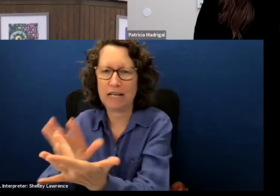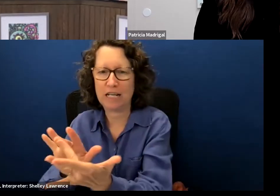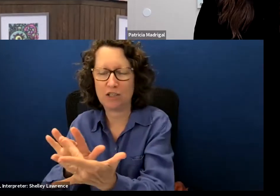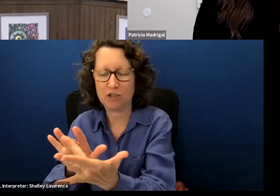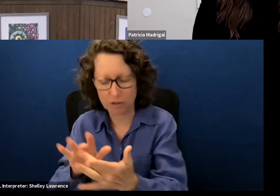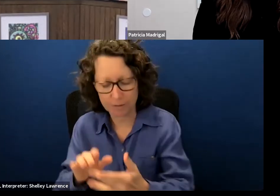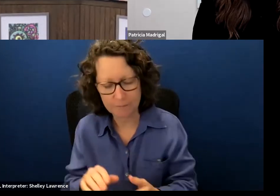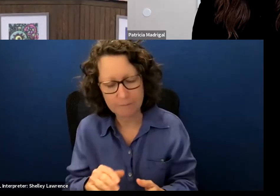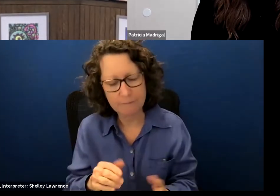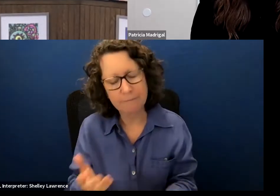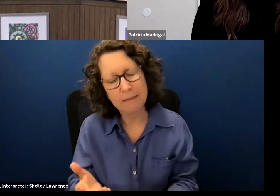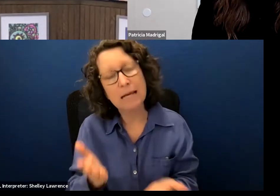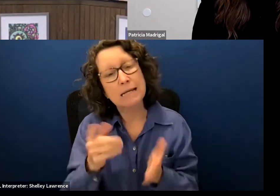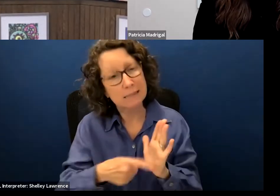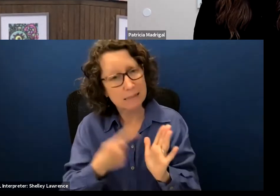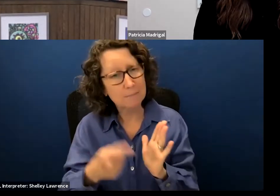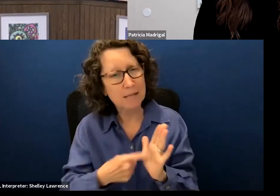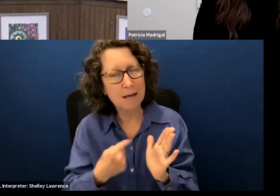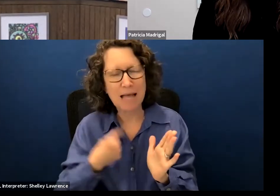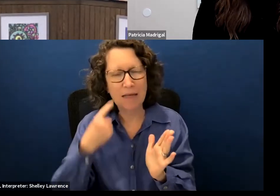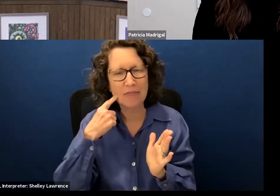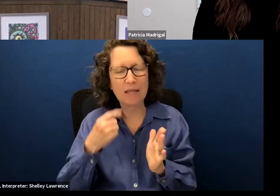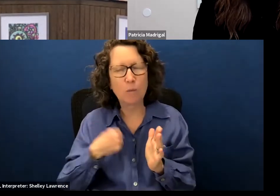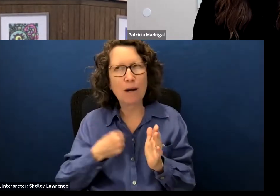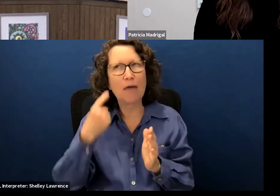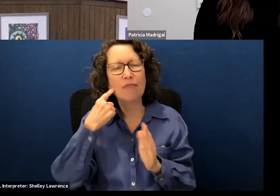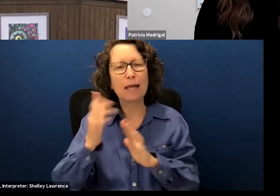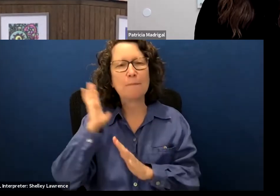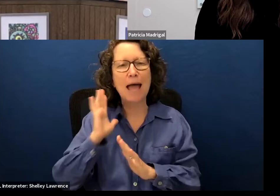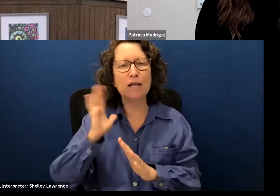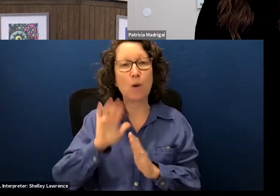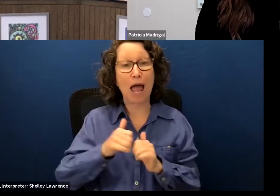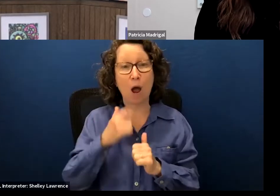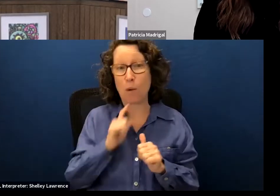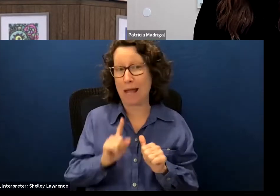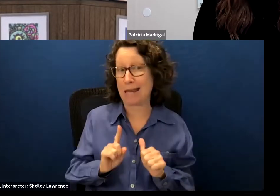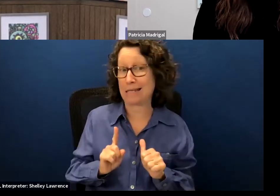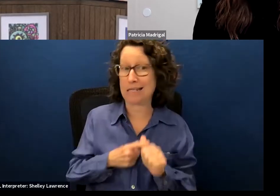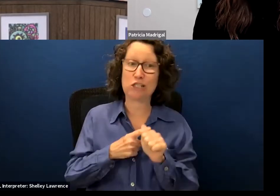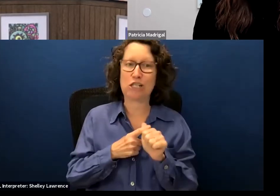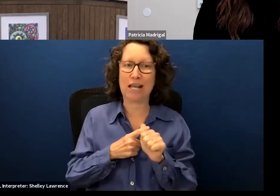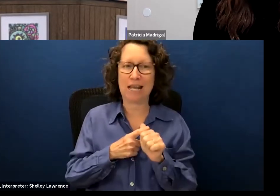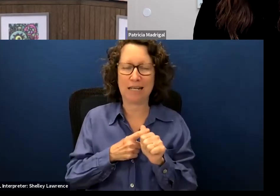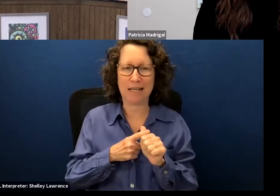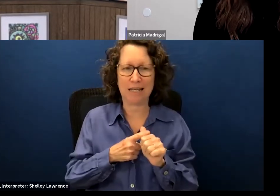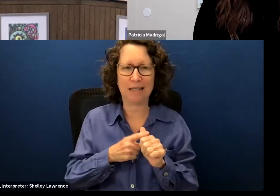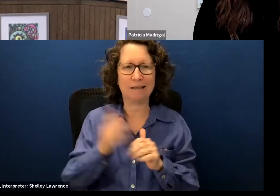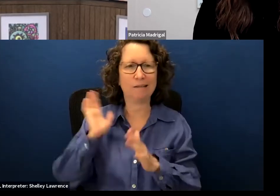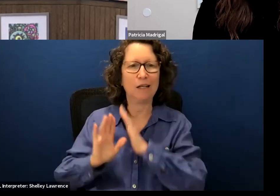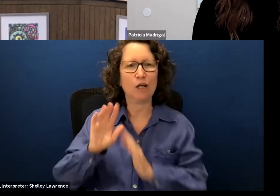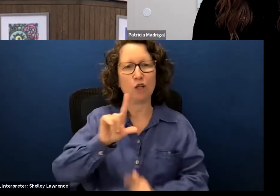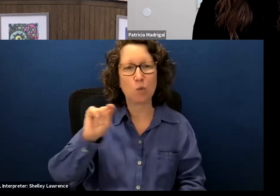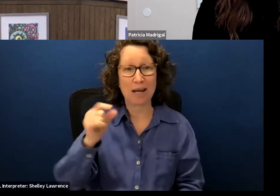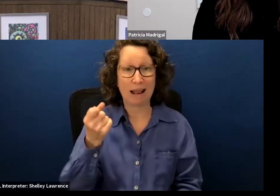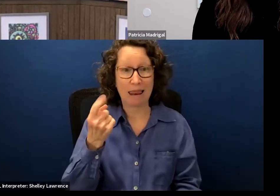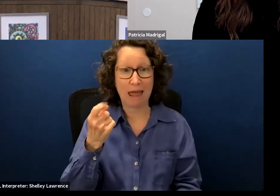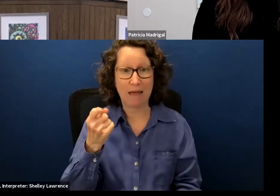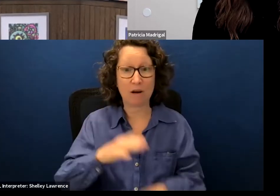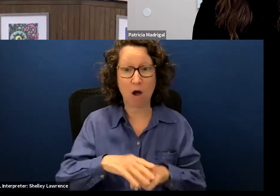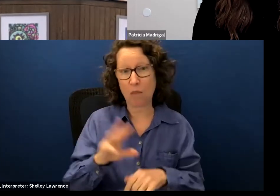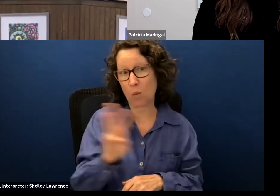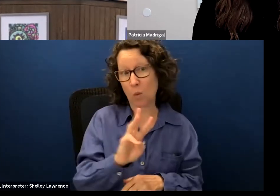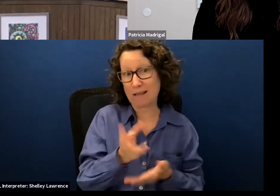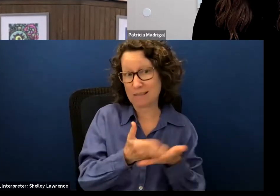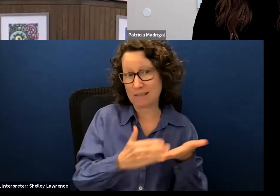firsthand. I guess, sometimes I think that when I think back to how we initiated the Peak program back in 2011 on the West